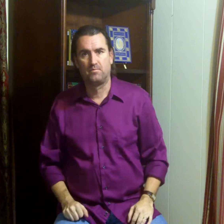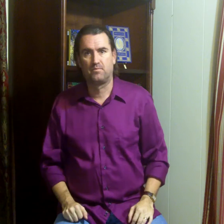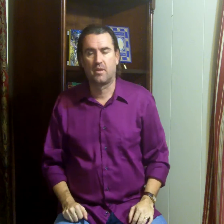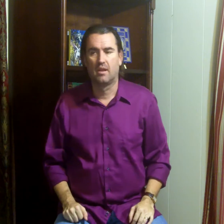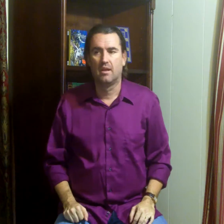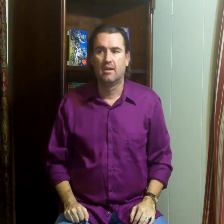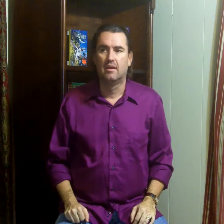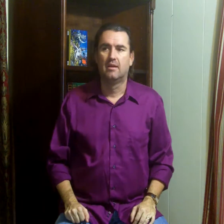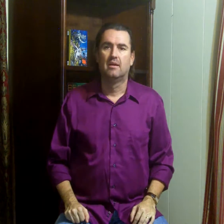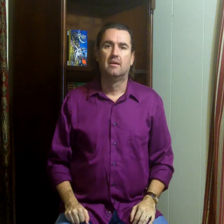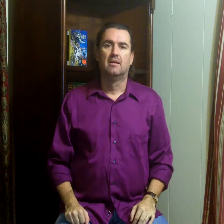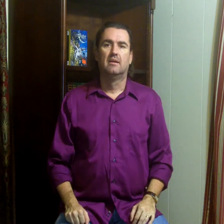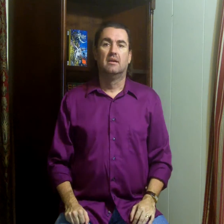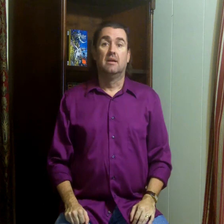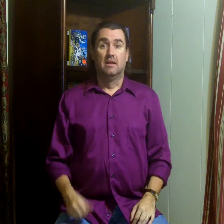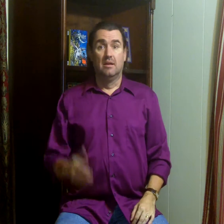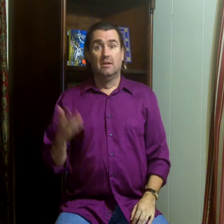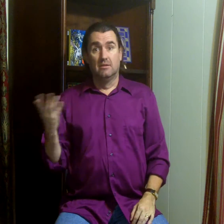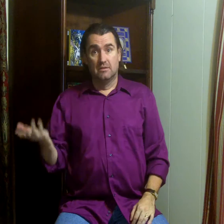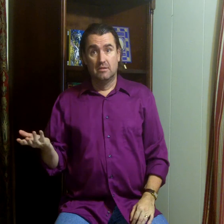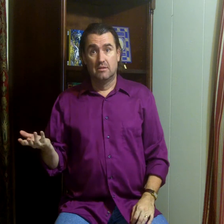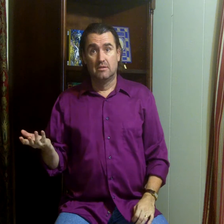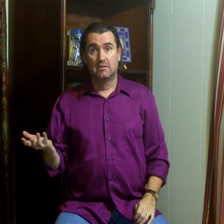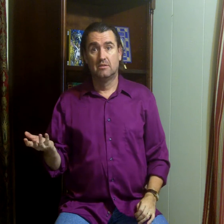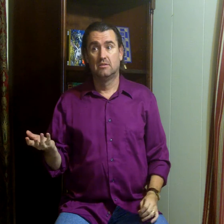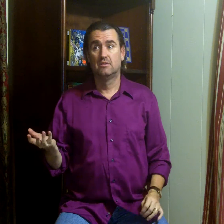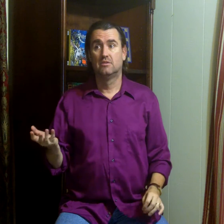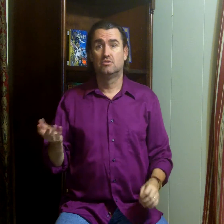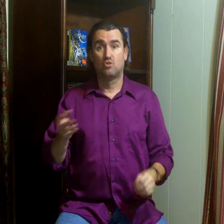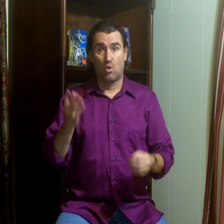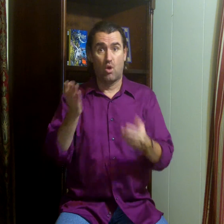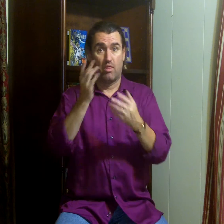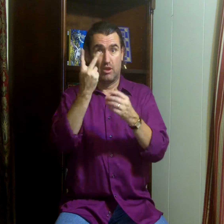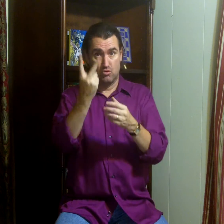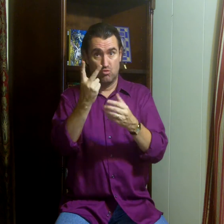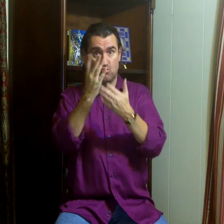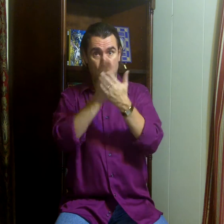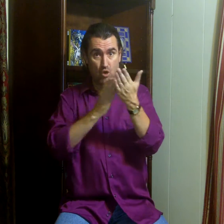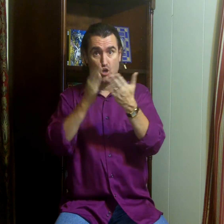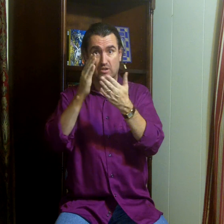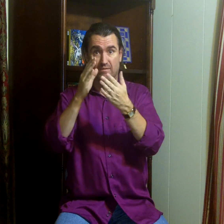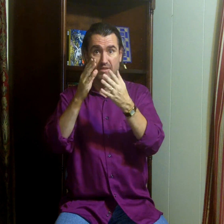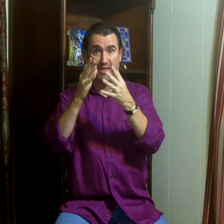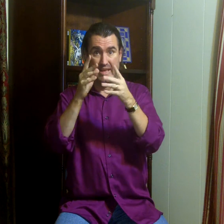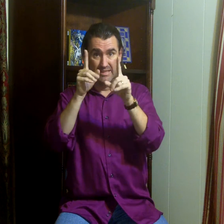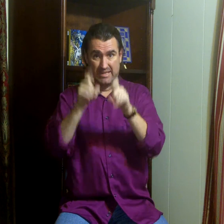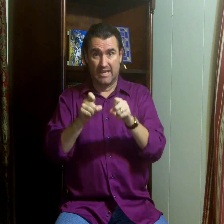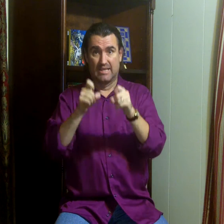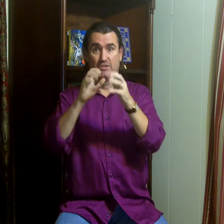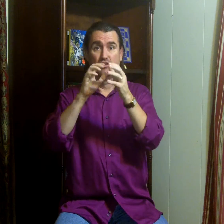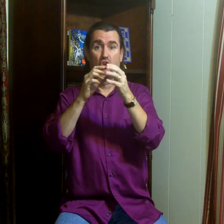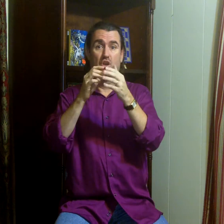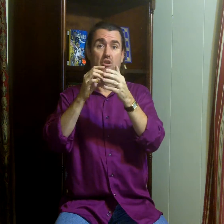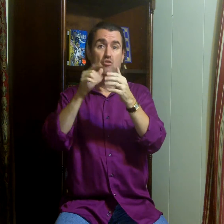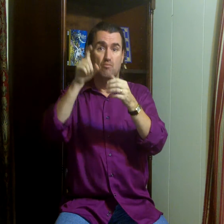that's really brief and easy. The two portions of the test are graded together, so you have to get an overall score of a